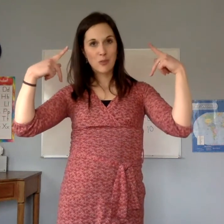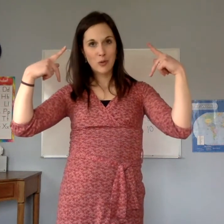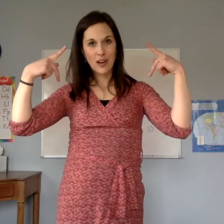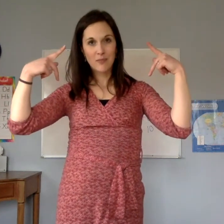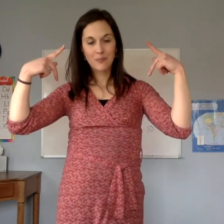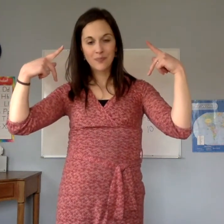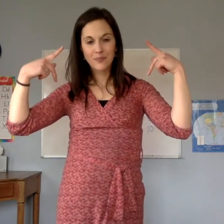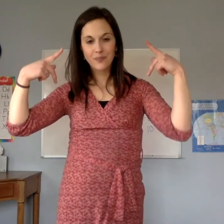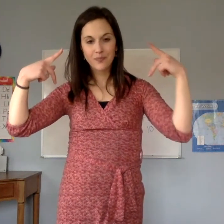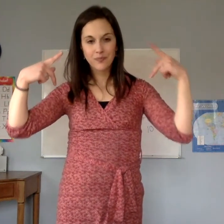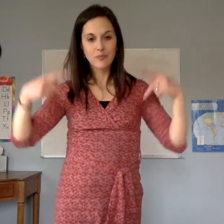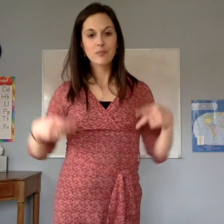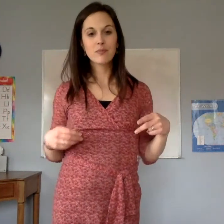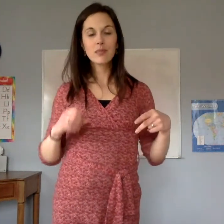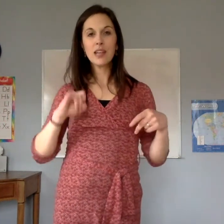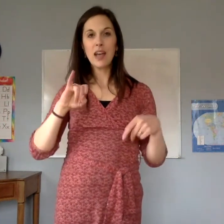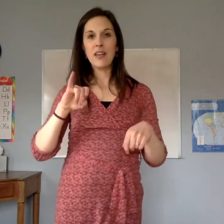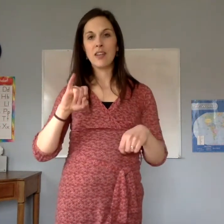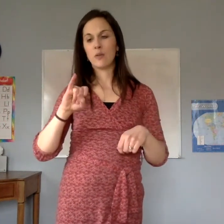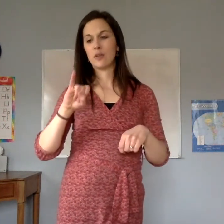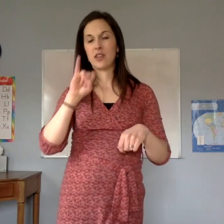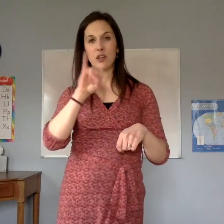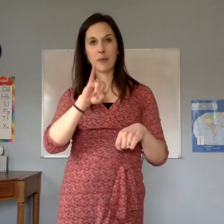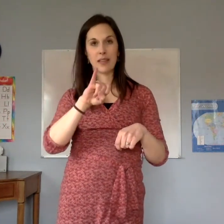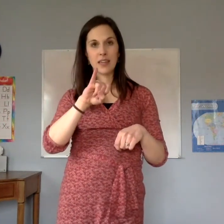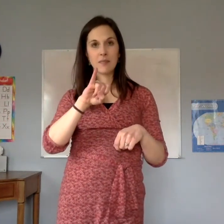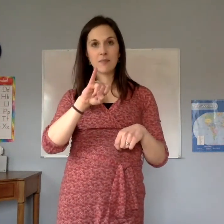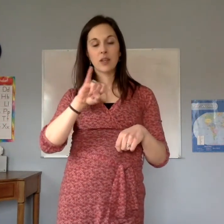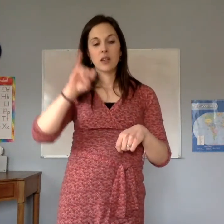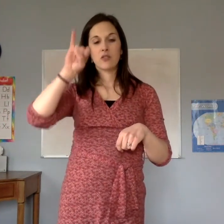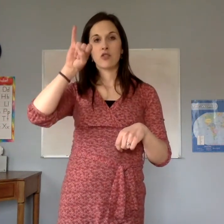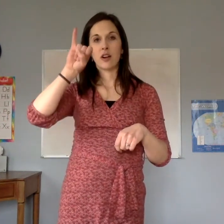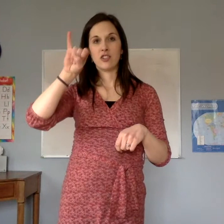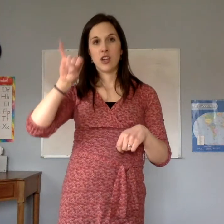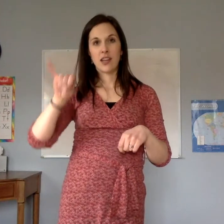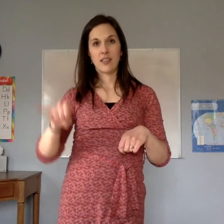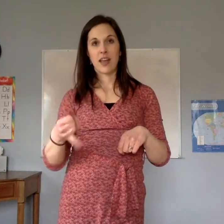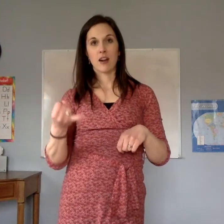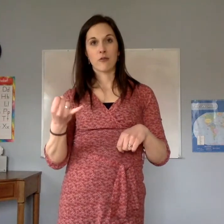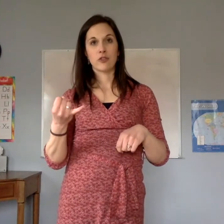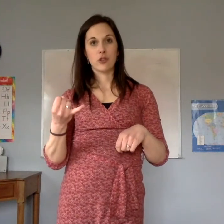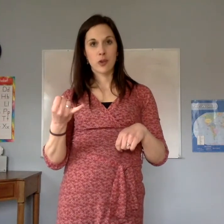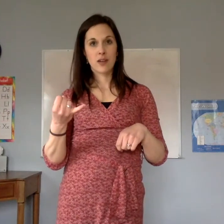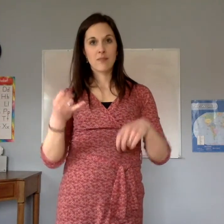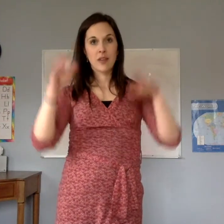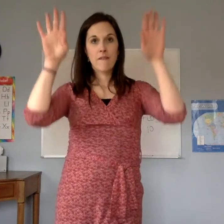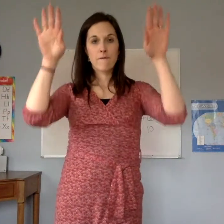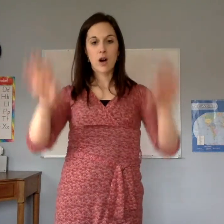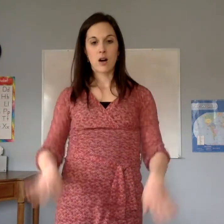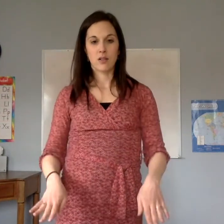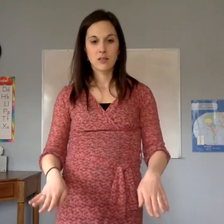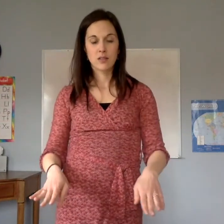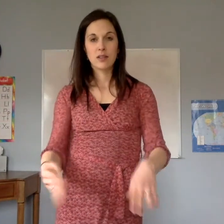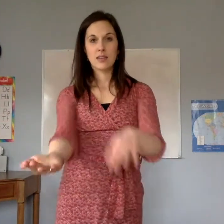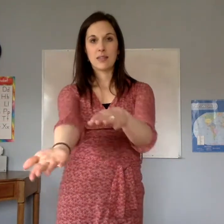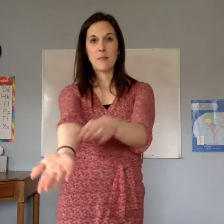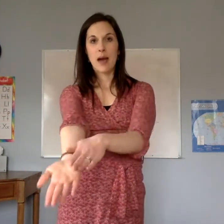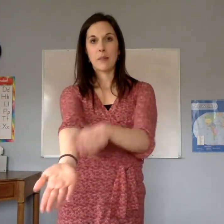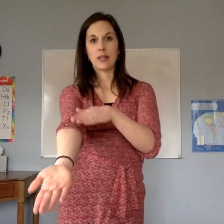Buddha. And then take your pinky, draw a J in the air for Judah, falls to